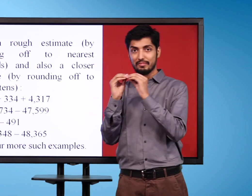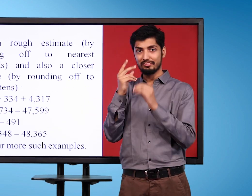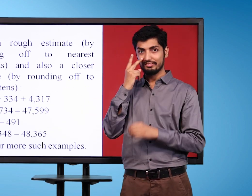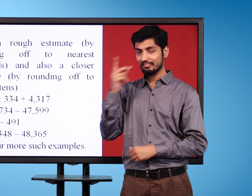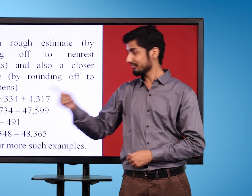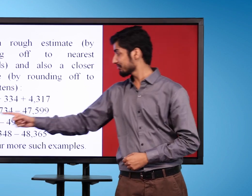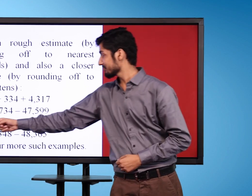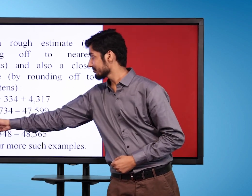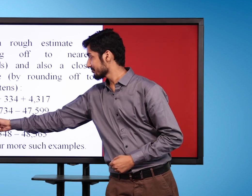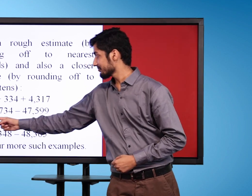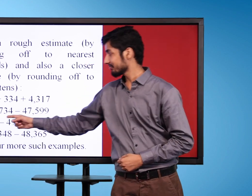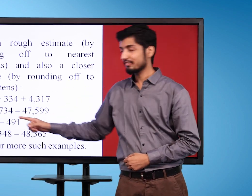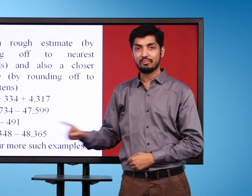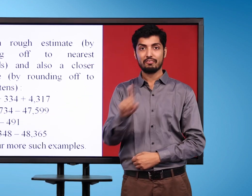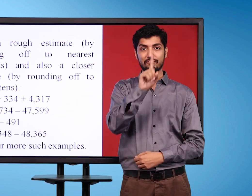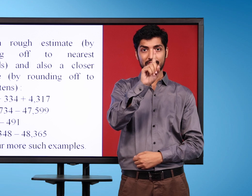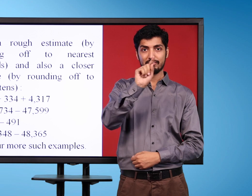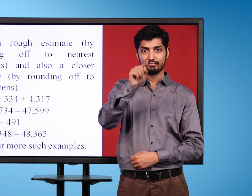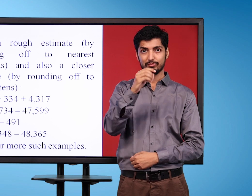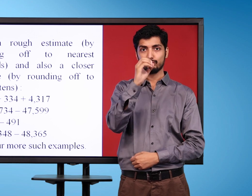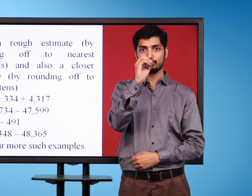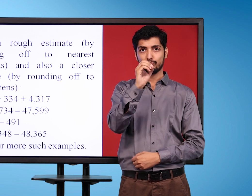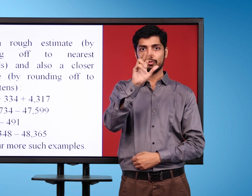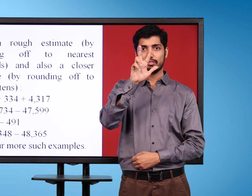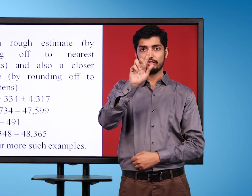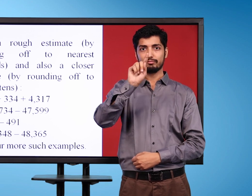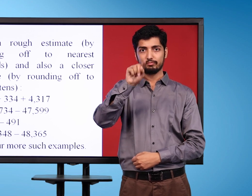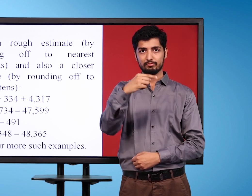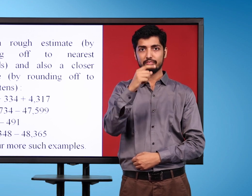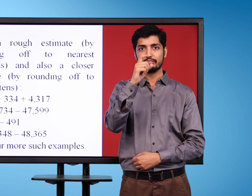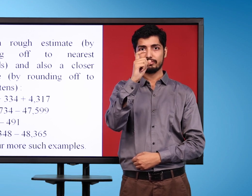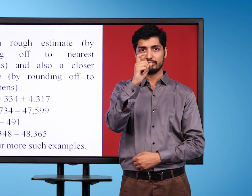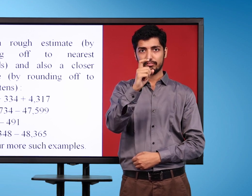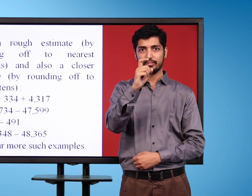B. 1,08,734 minus